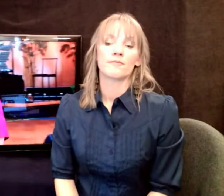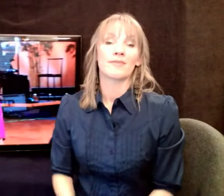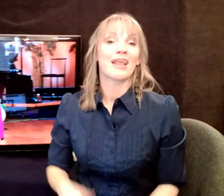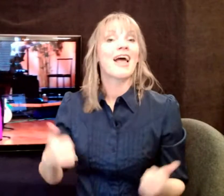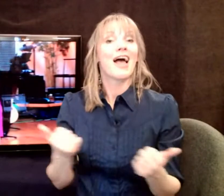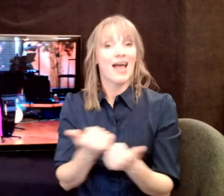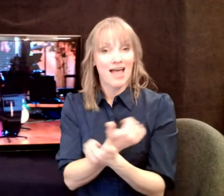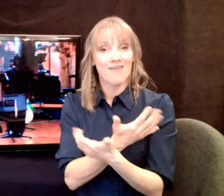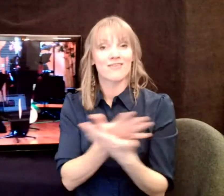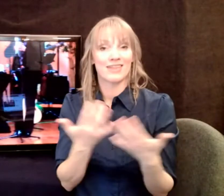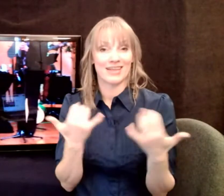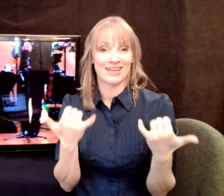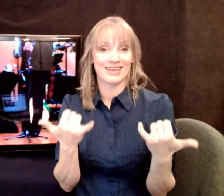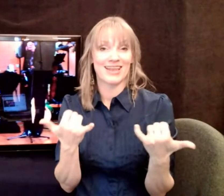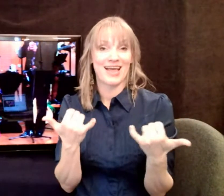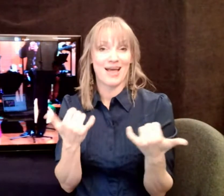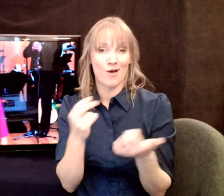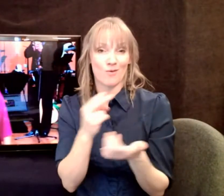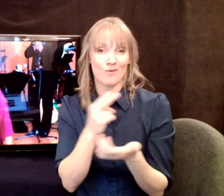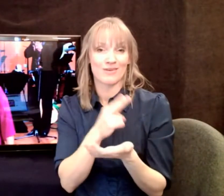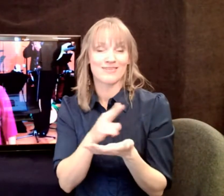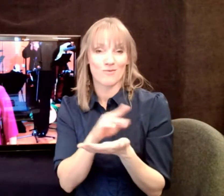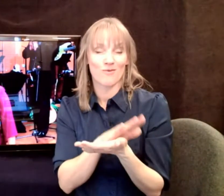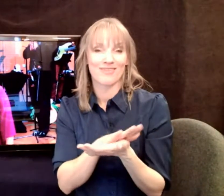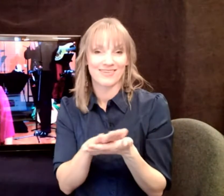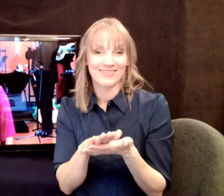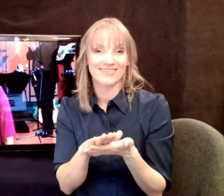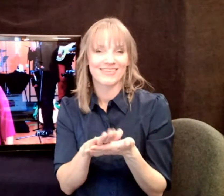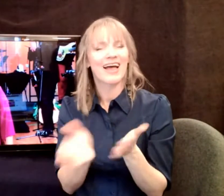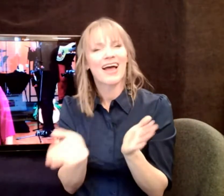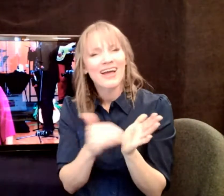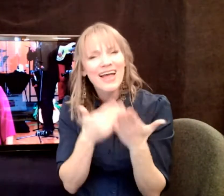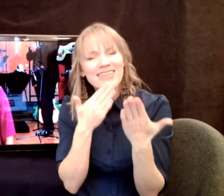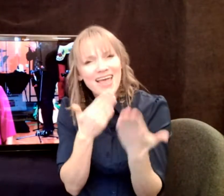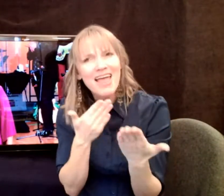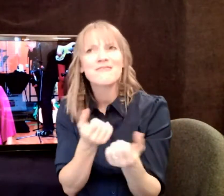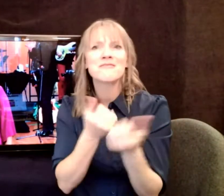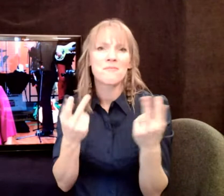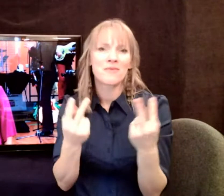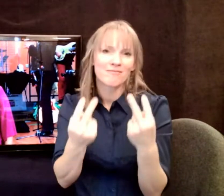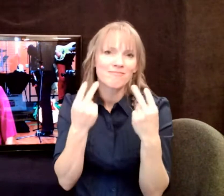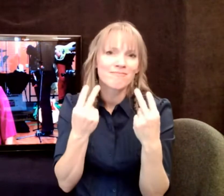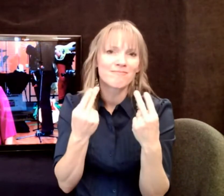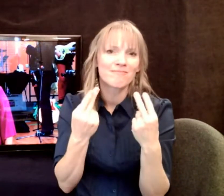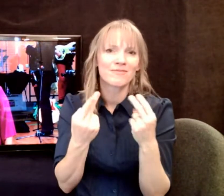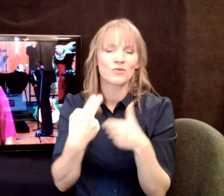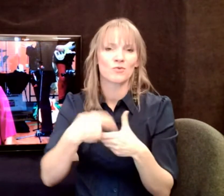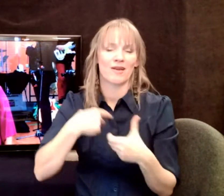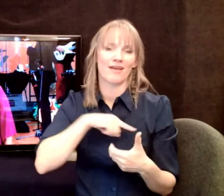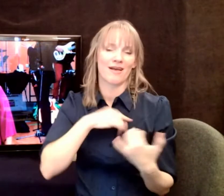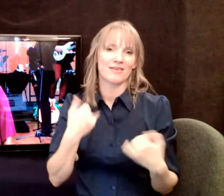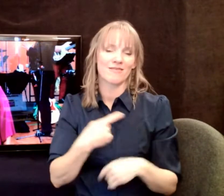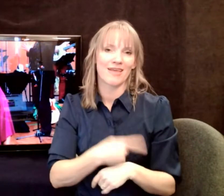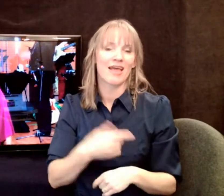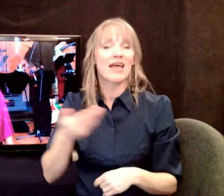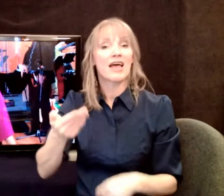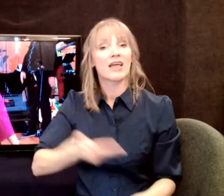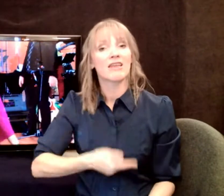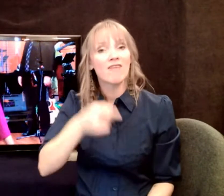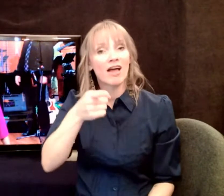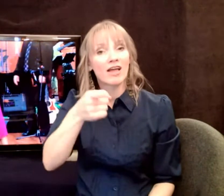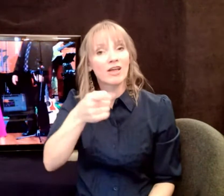Everything is holy now. Once again, thank you so much for tuning in to be with us today. And we invite